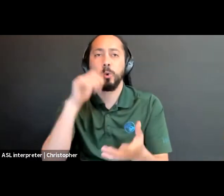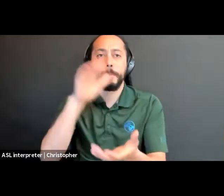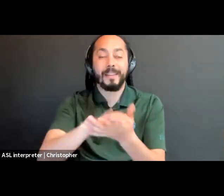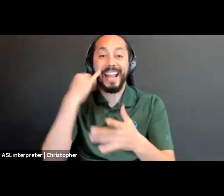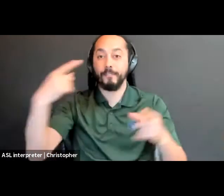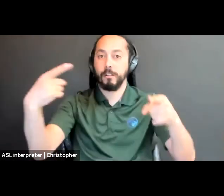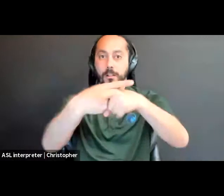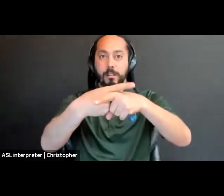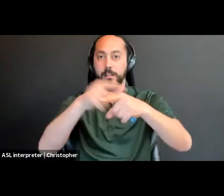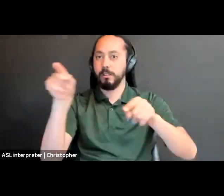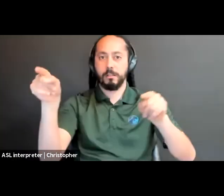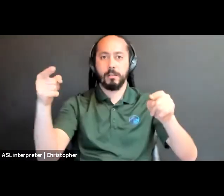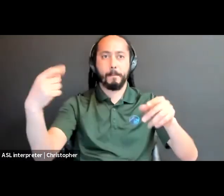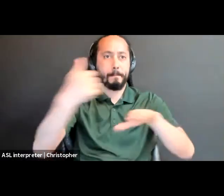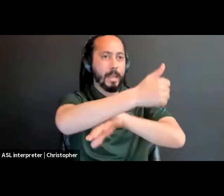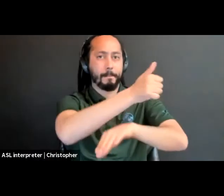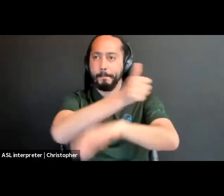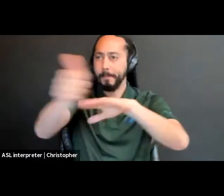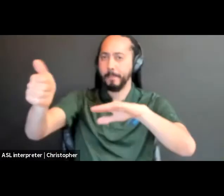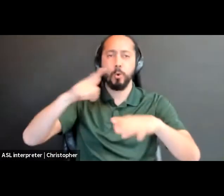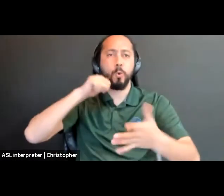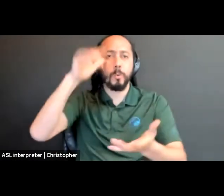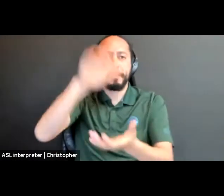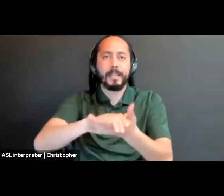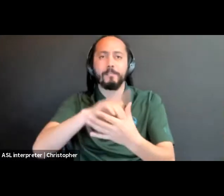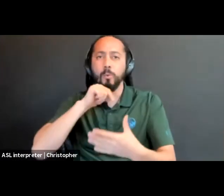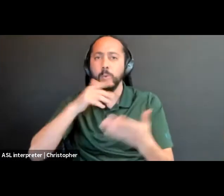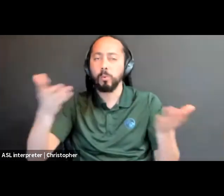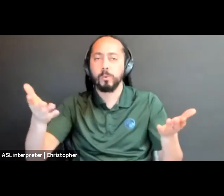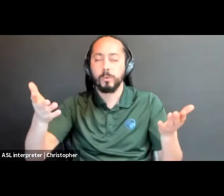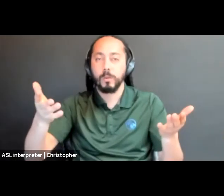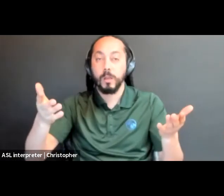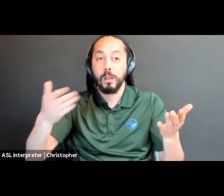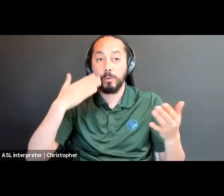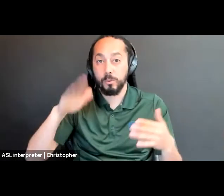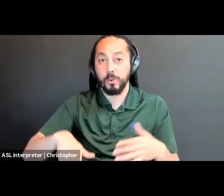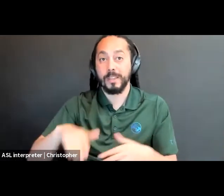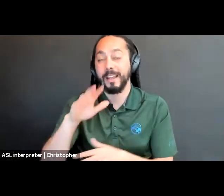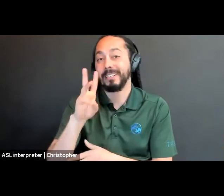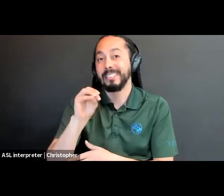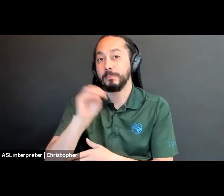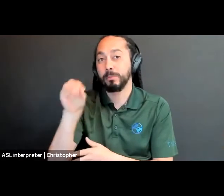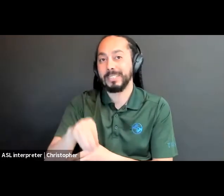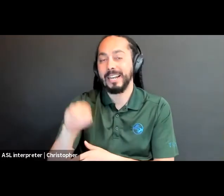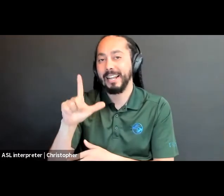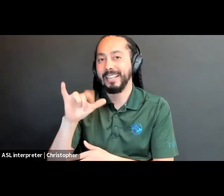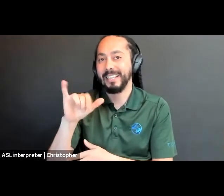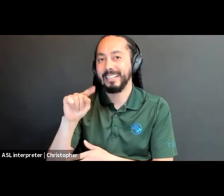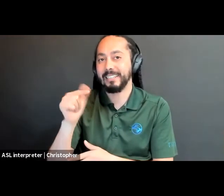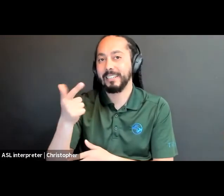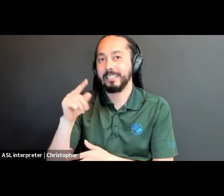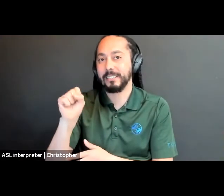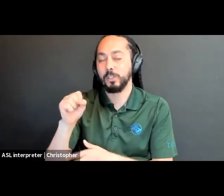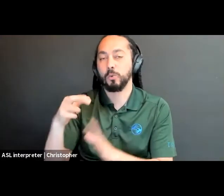allegations. We now know that 60% of litigants in the family court are representing themselves,